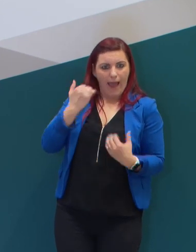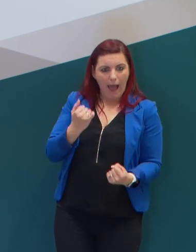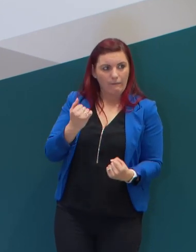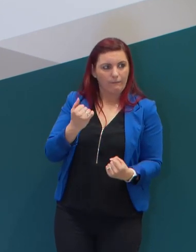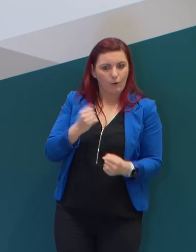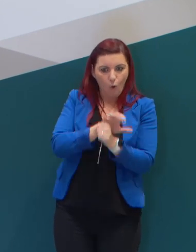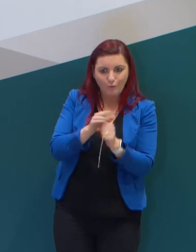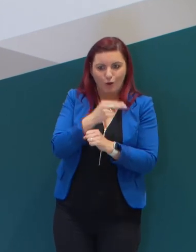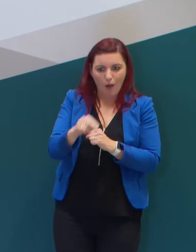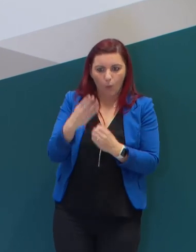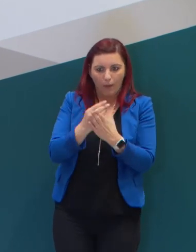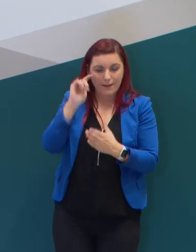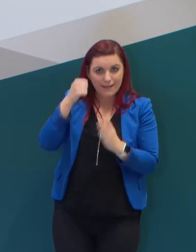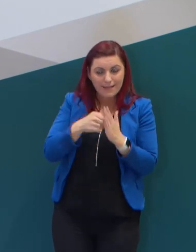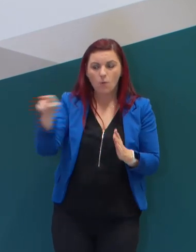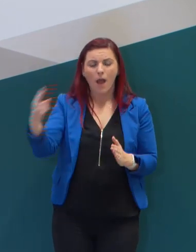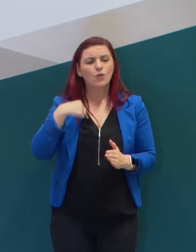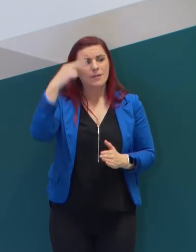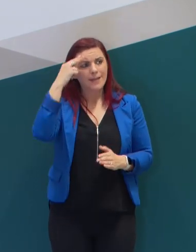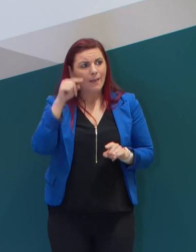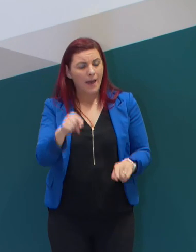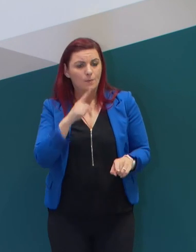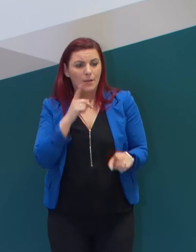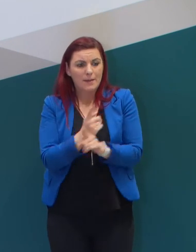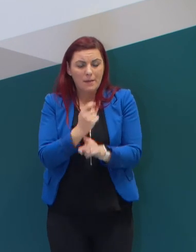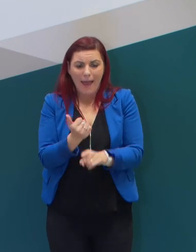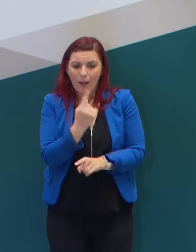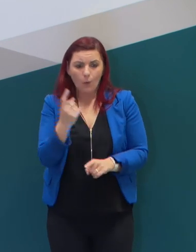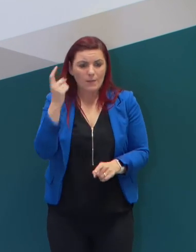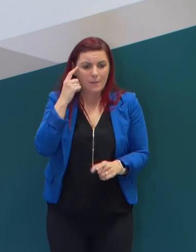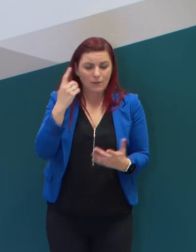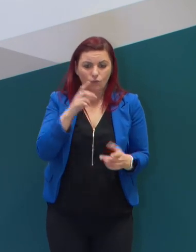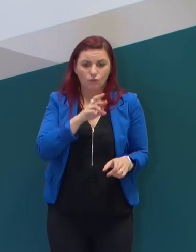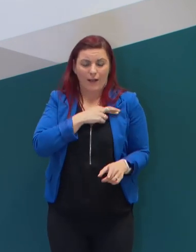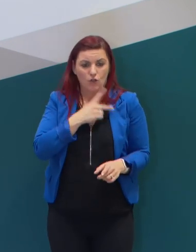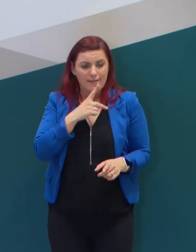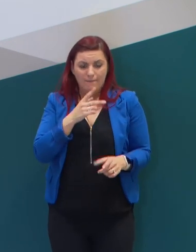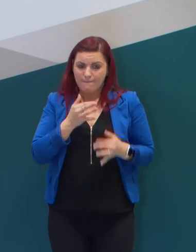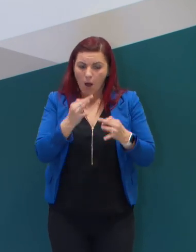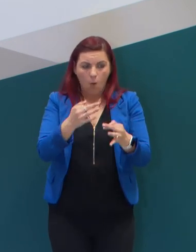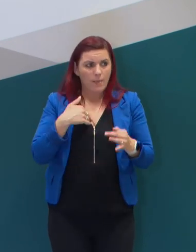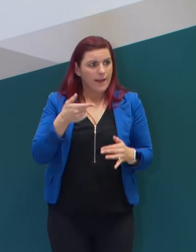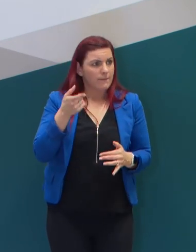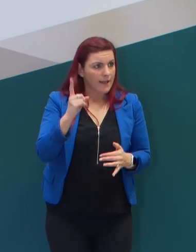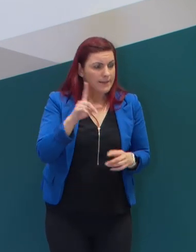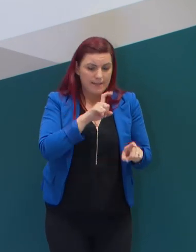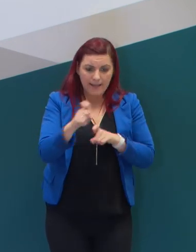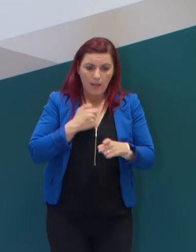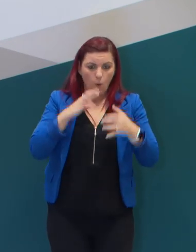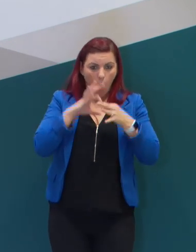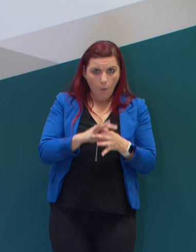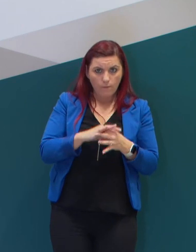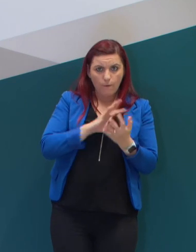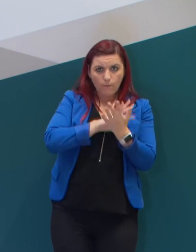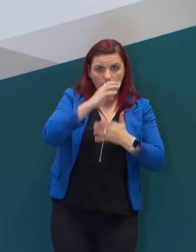but I would reassure anybody who's listening tonight that just stick to that advice. Stay isolated for 14 days until you're 5